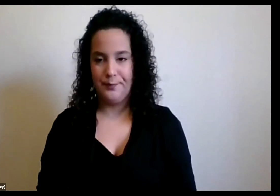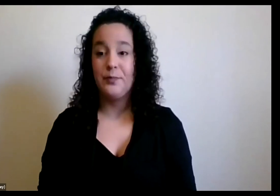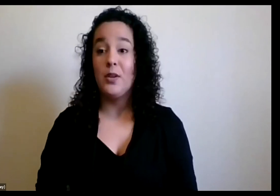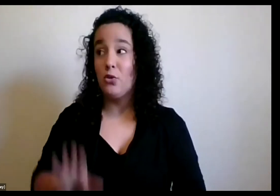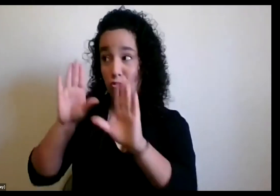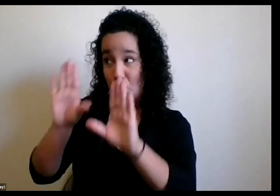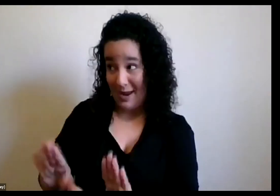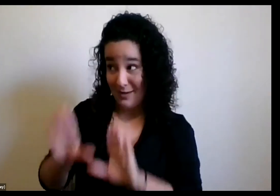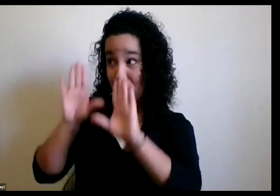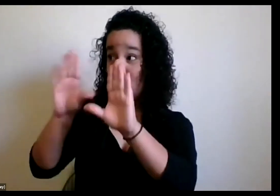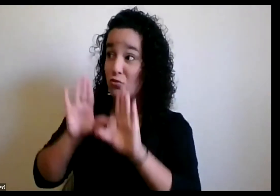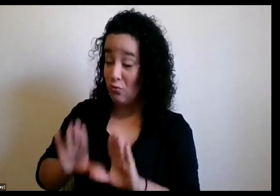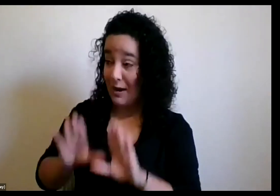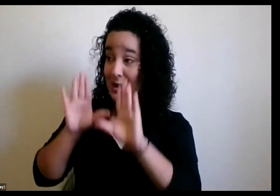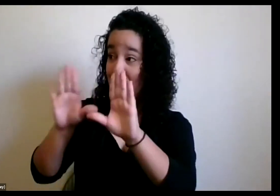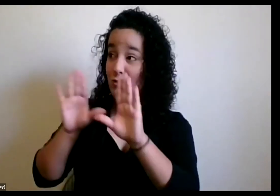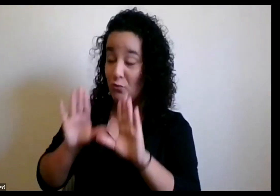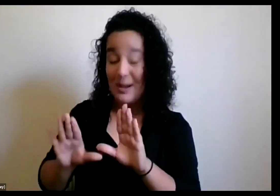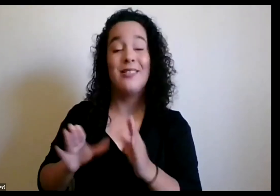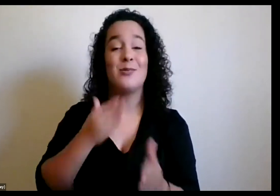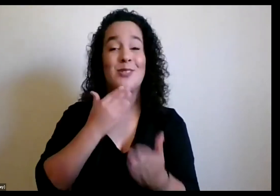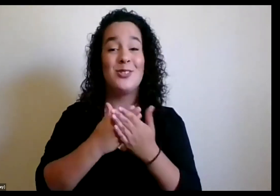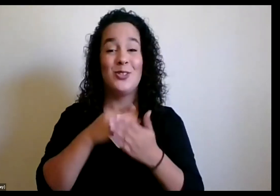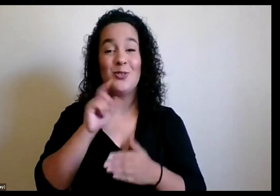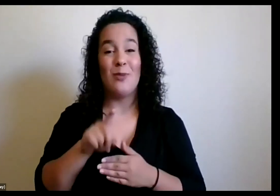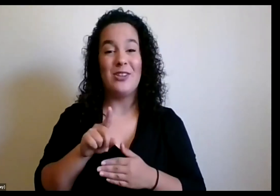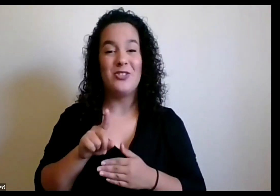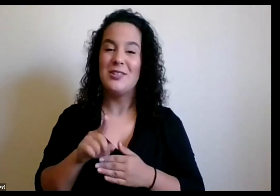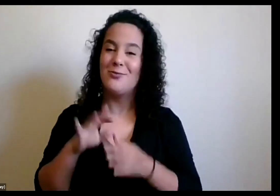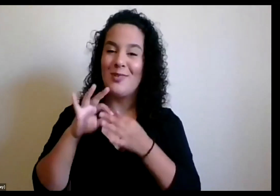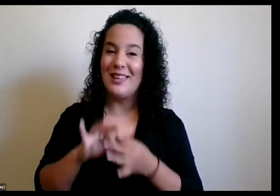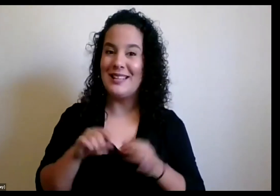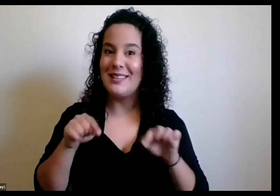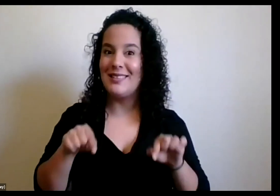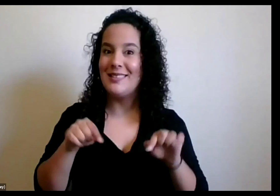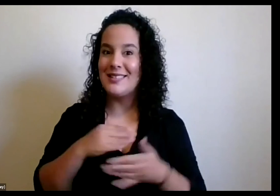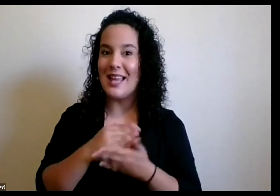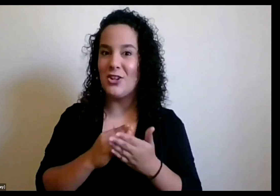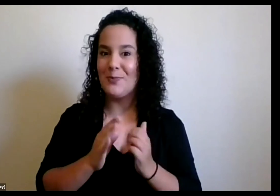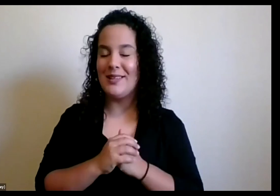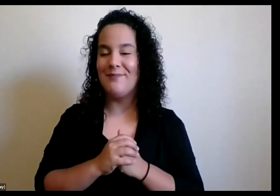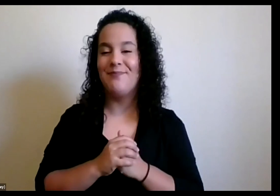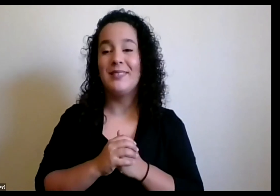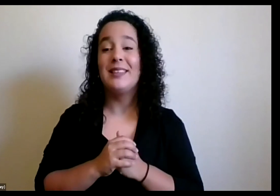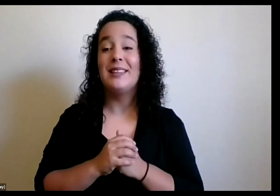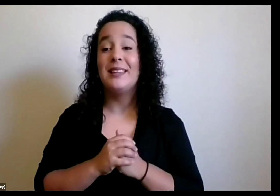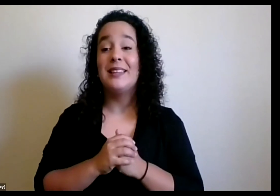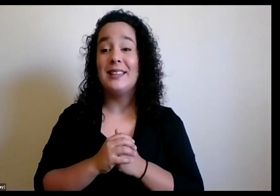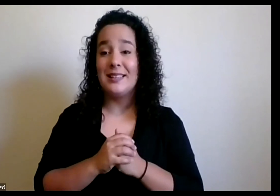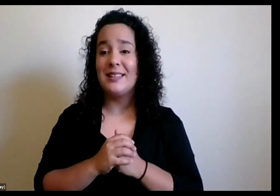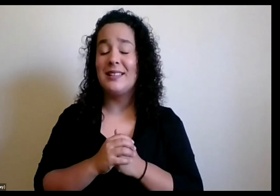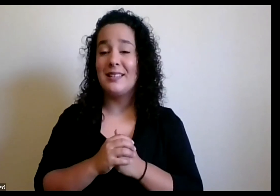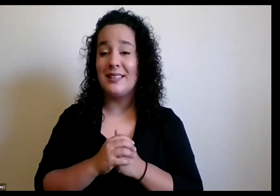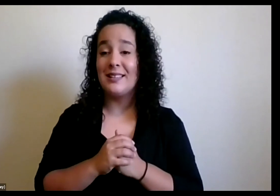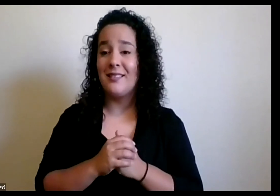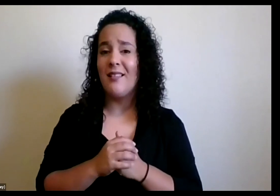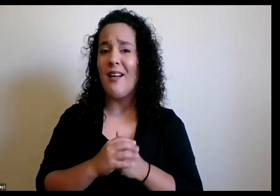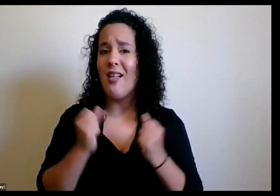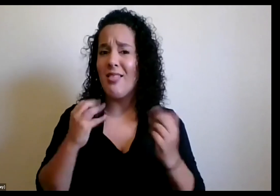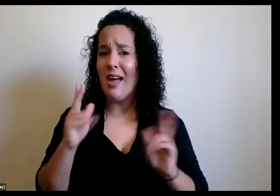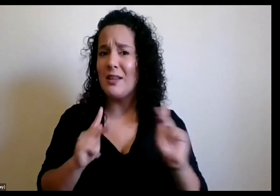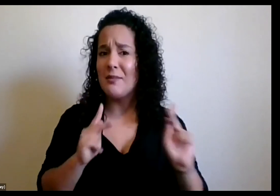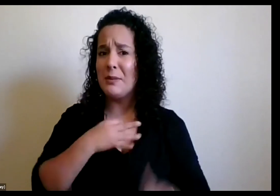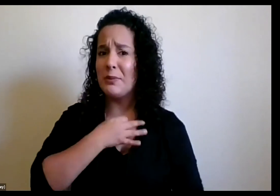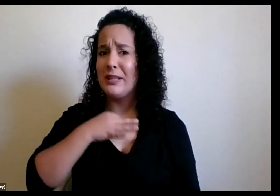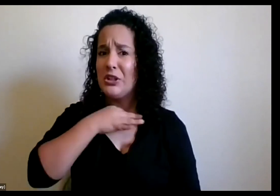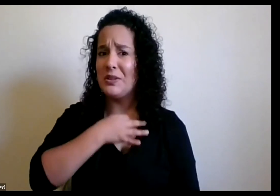So lots of good substantive questions about the segments, and I would say that there are a series of them. Lots of folks were curious about, they're